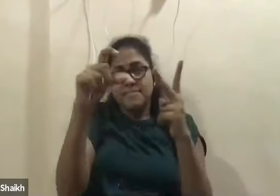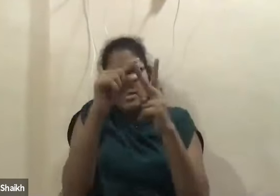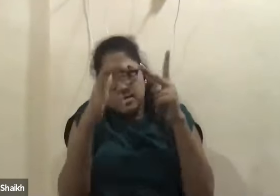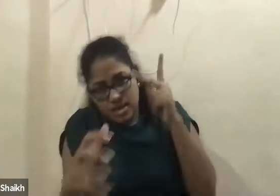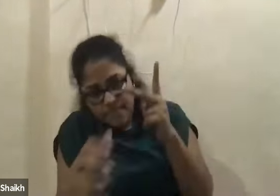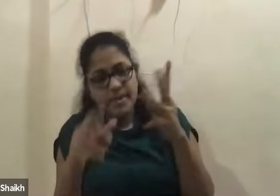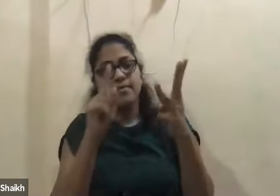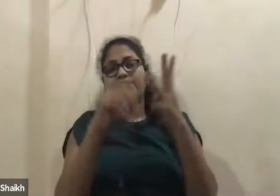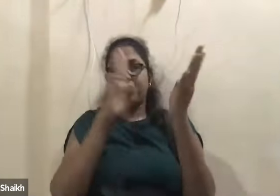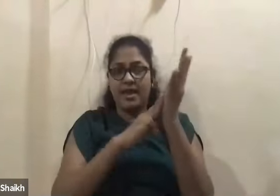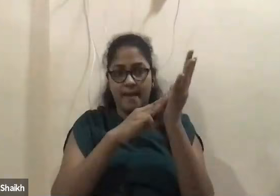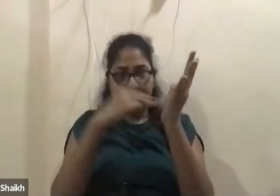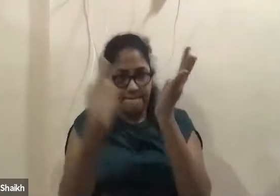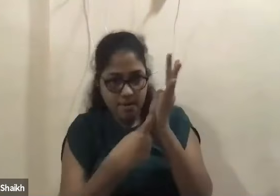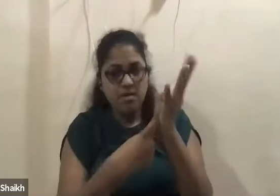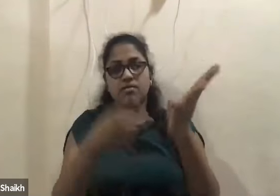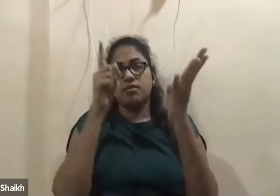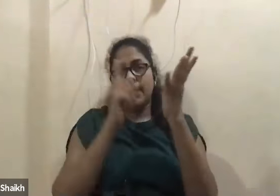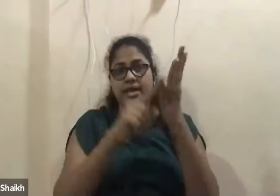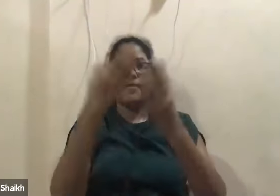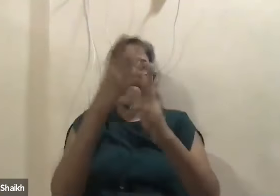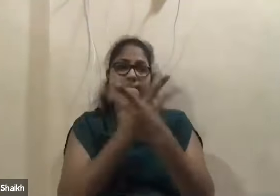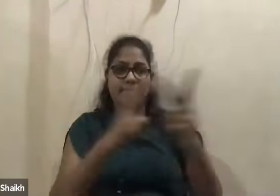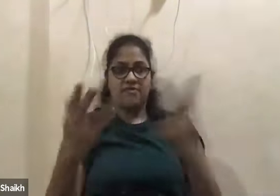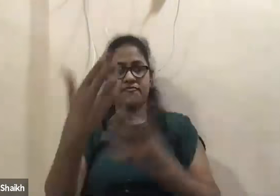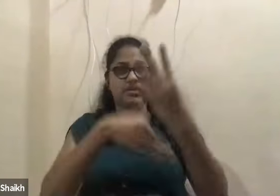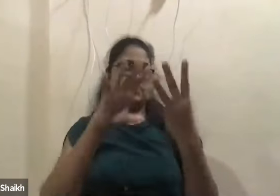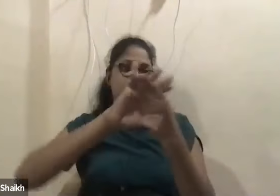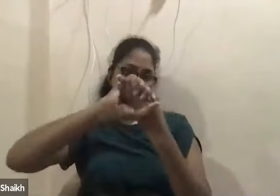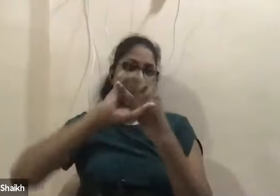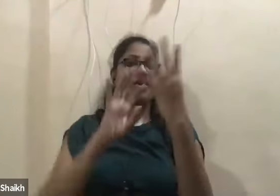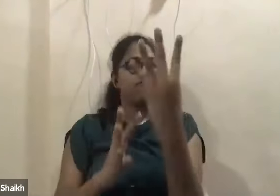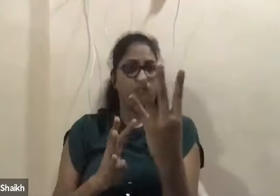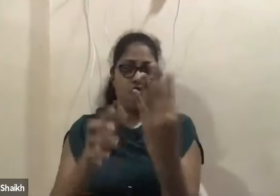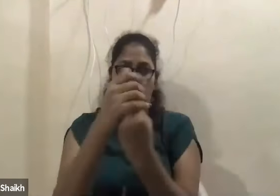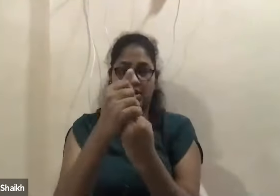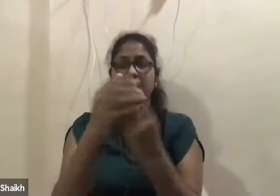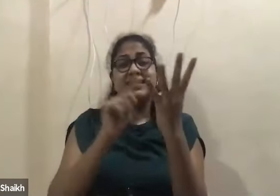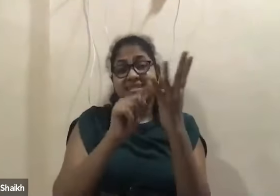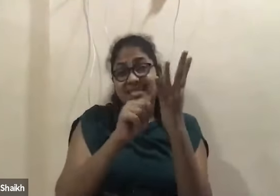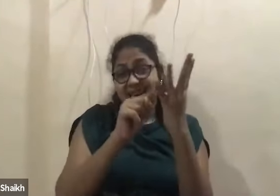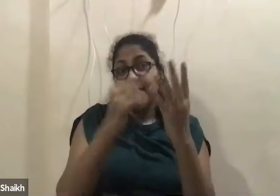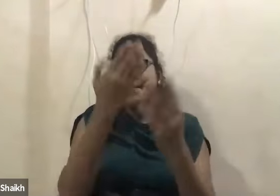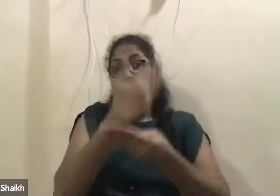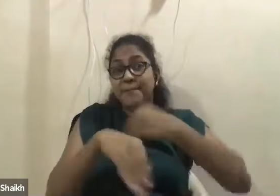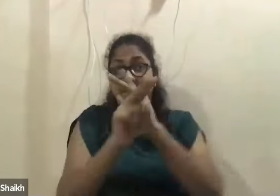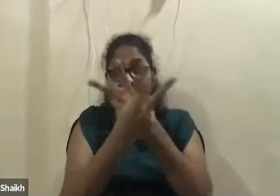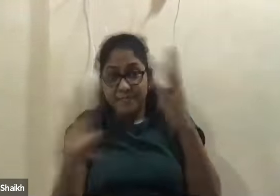retardation and multiple disabilities. Multiple disabilities, I think this act is yet to be amended. So multiple